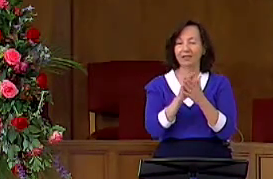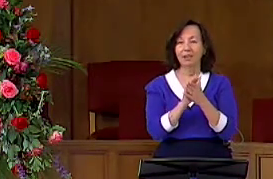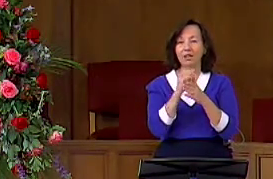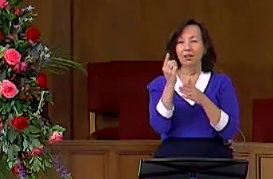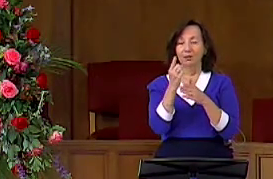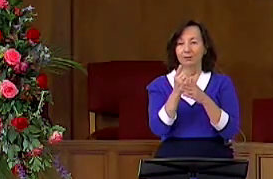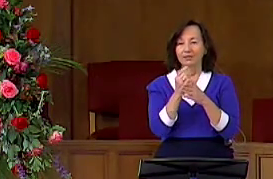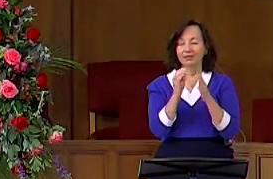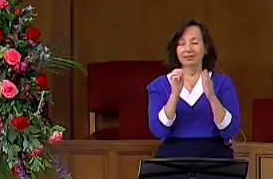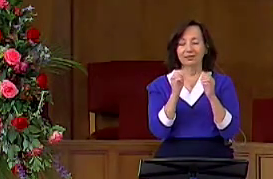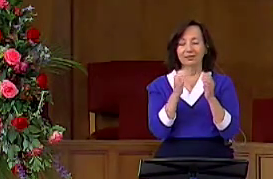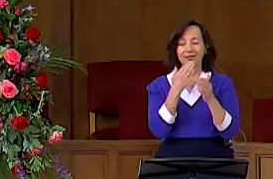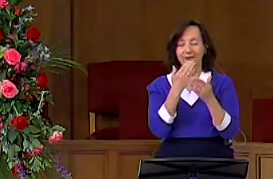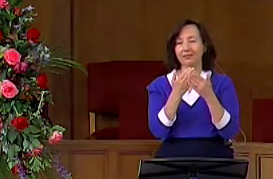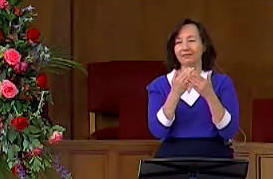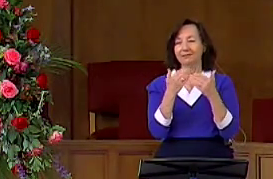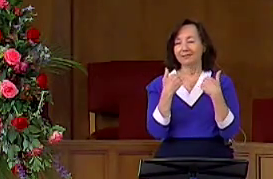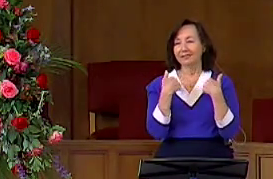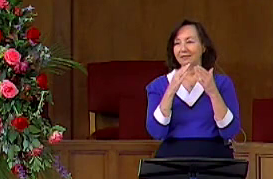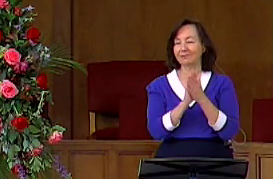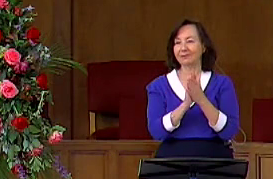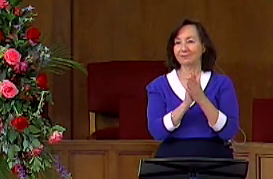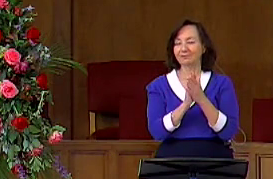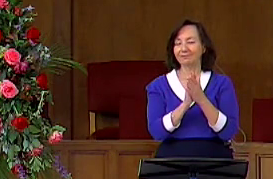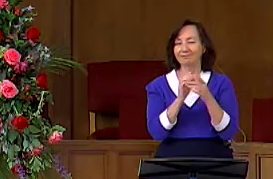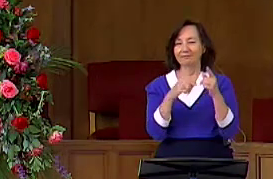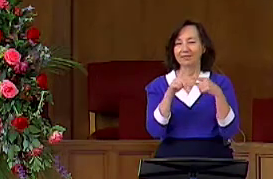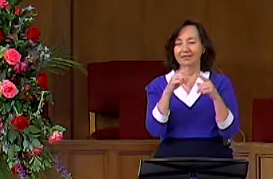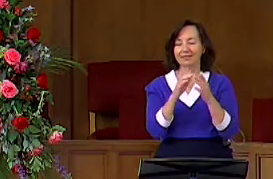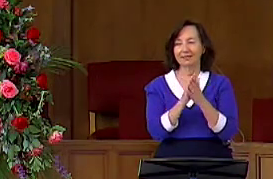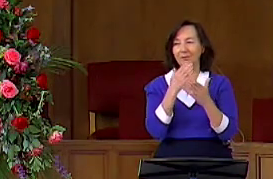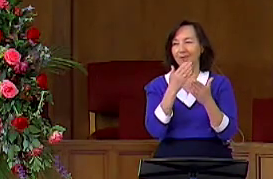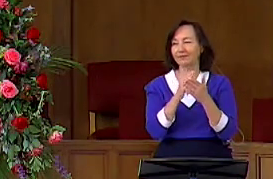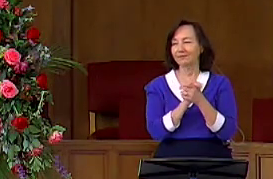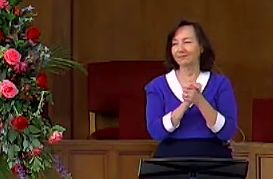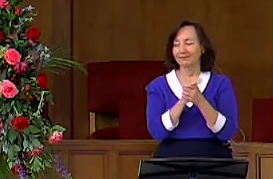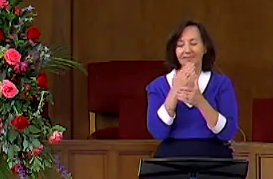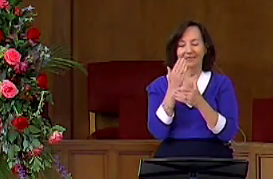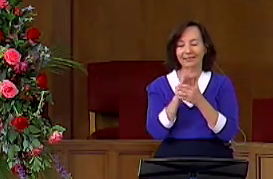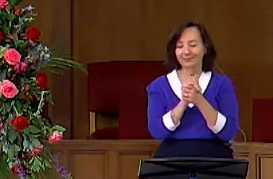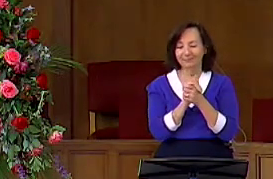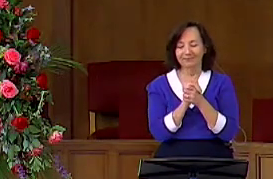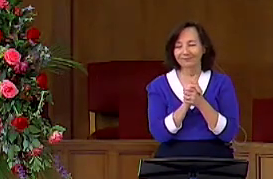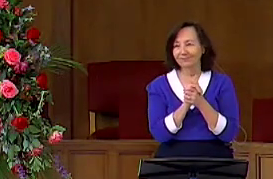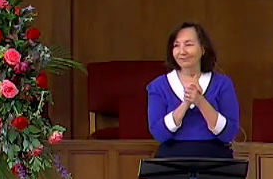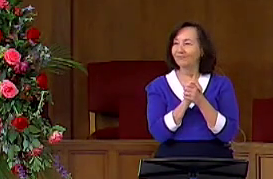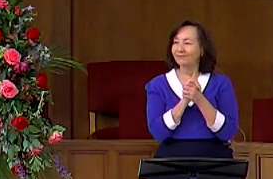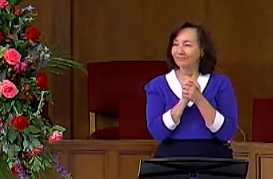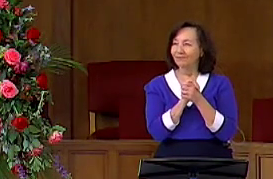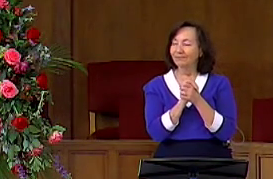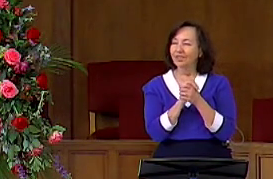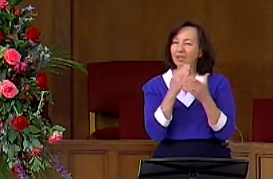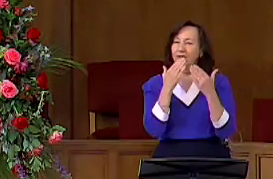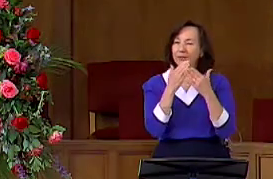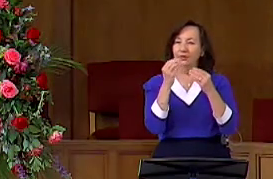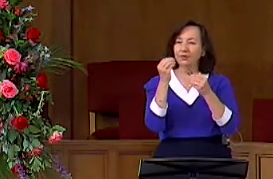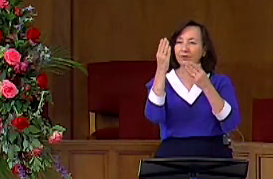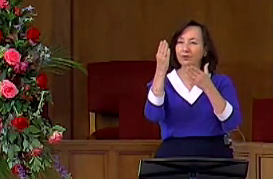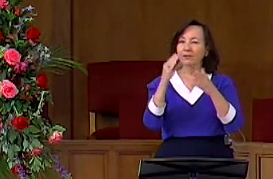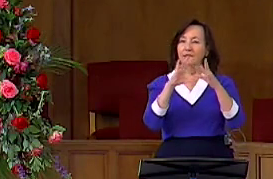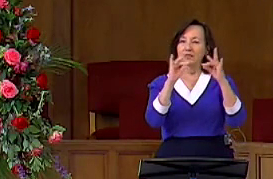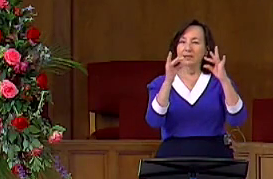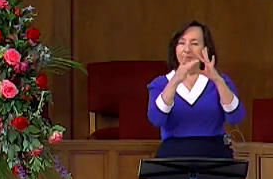have Janet with us. And she signed so well. I appreciate it so very much. The good news in this